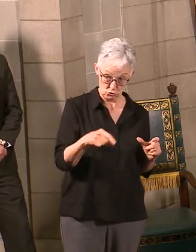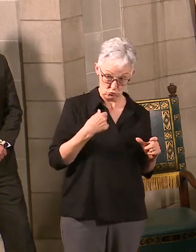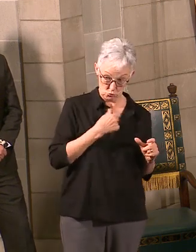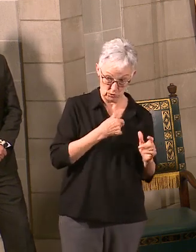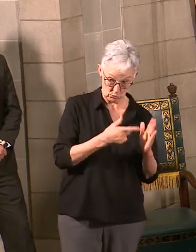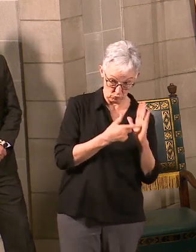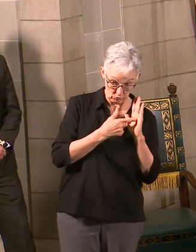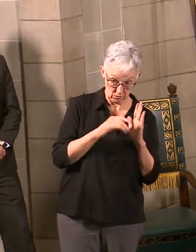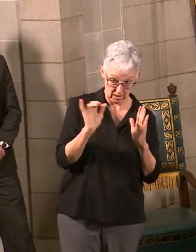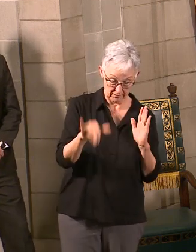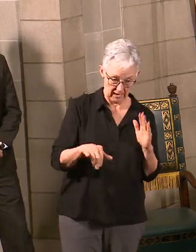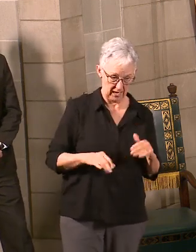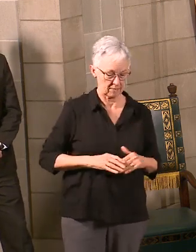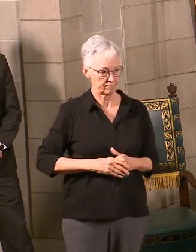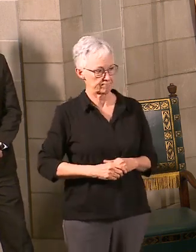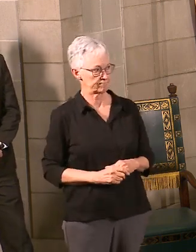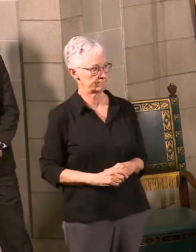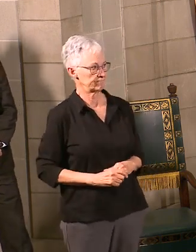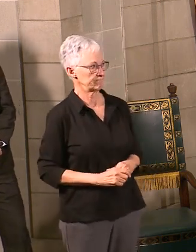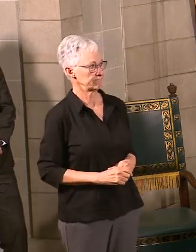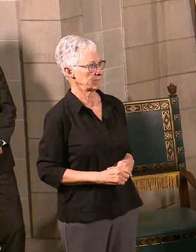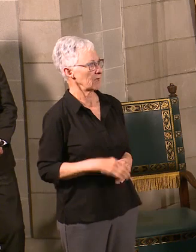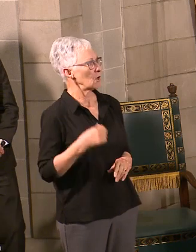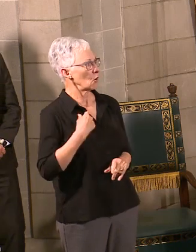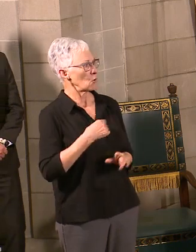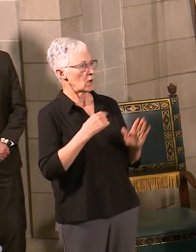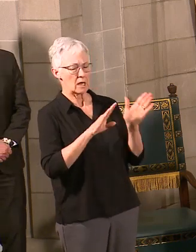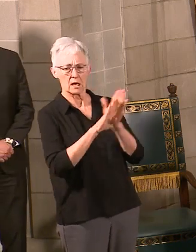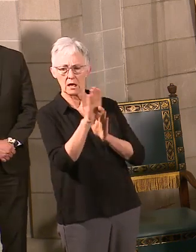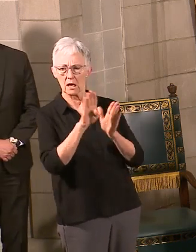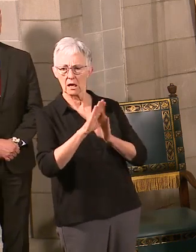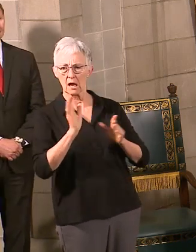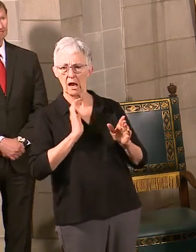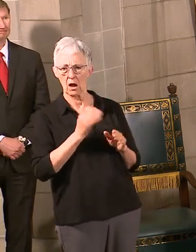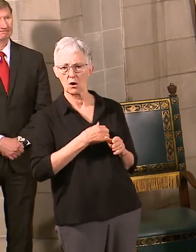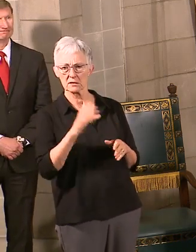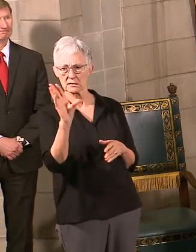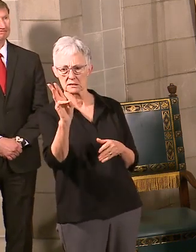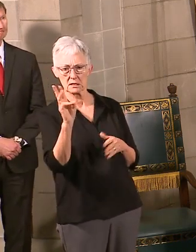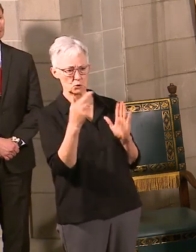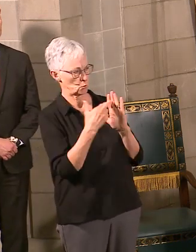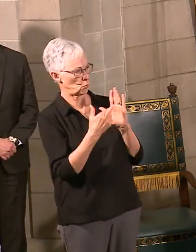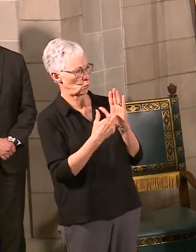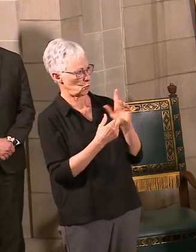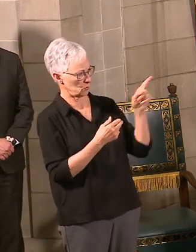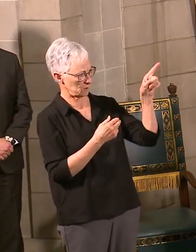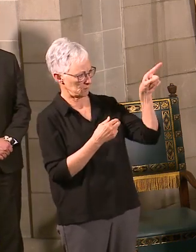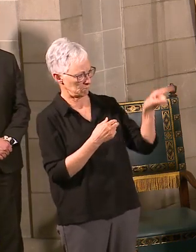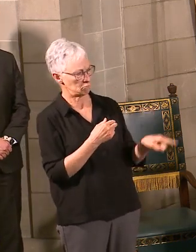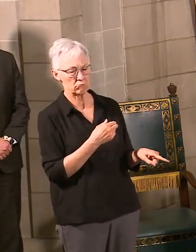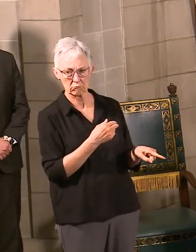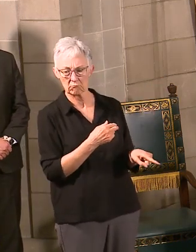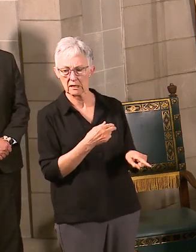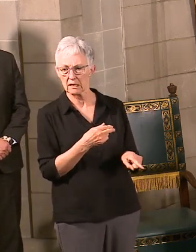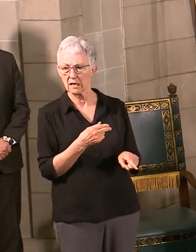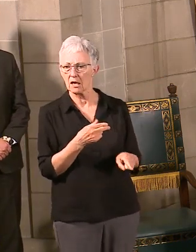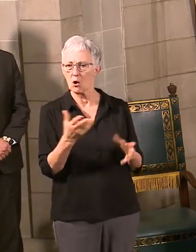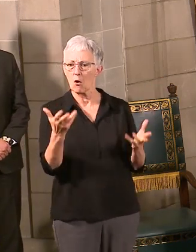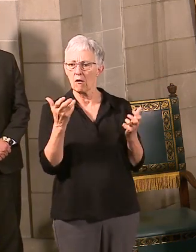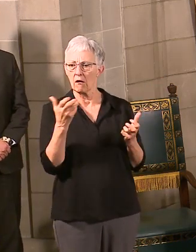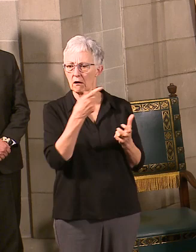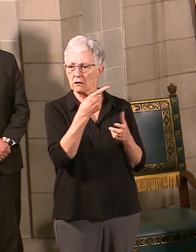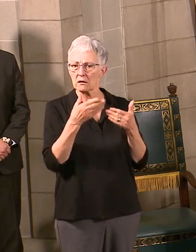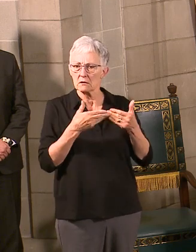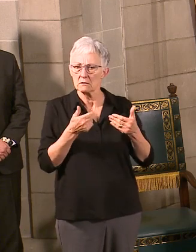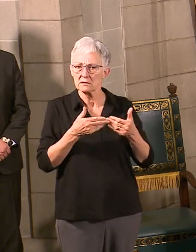So when we put together our 6 talking points, we were really trying to get something that would be easy to remember and kind of hit upon some of the biggest bang